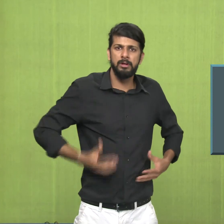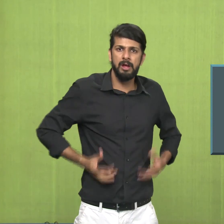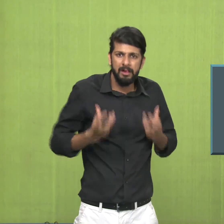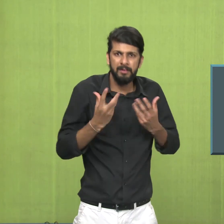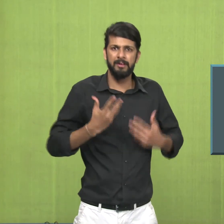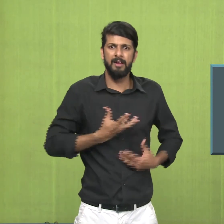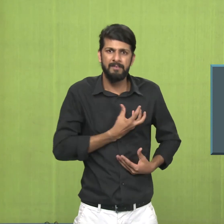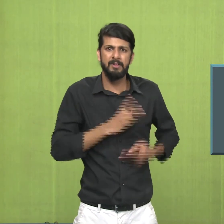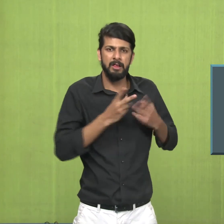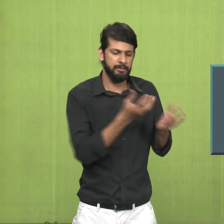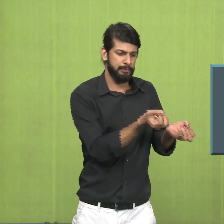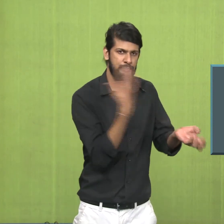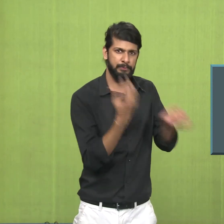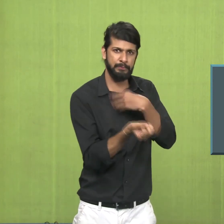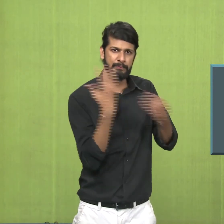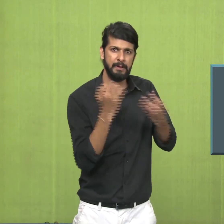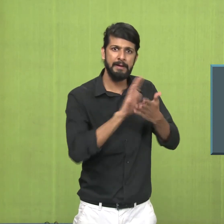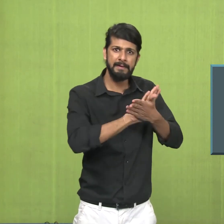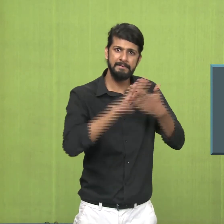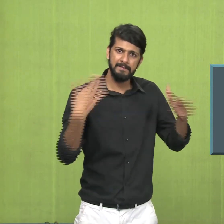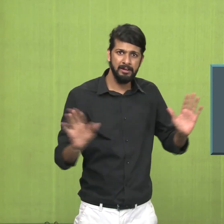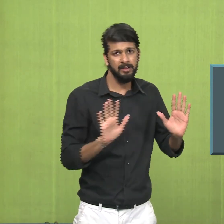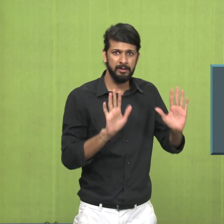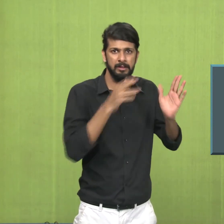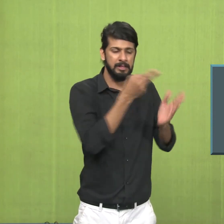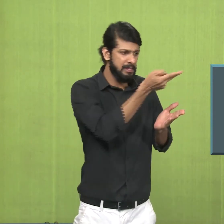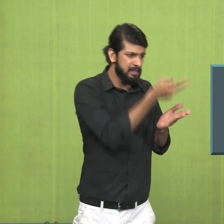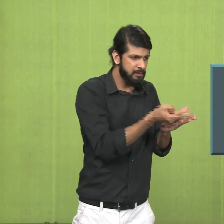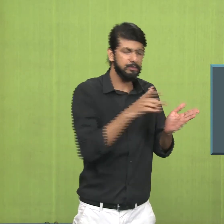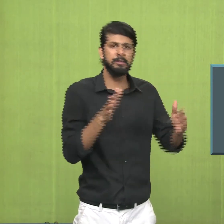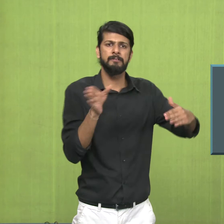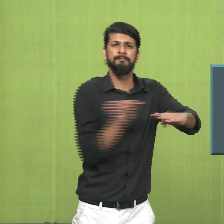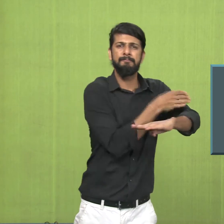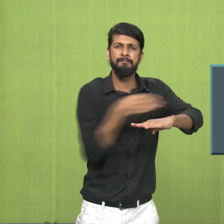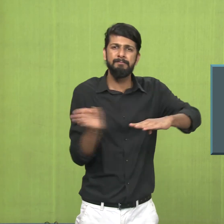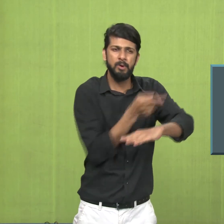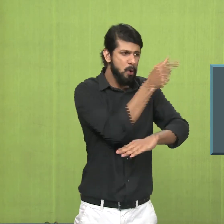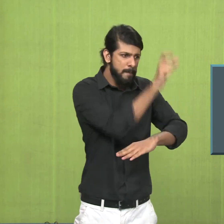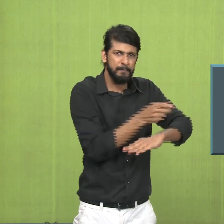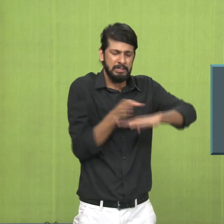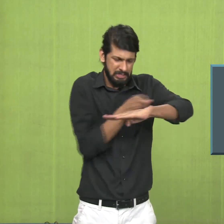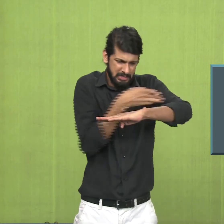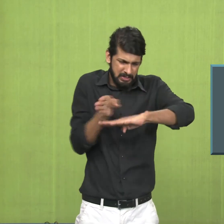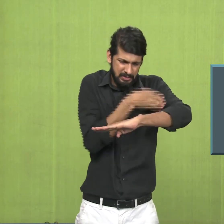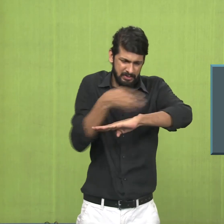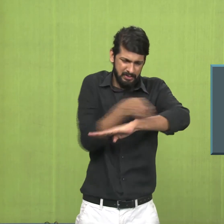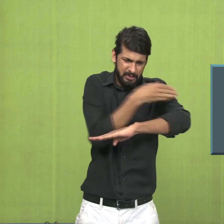which are preserved. First, the internal organs are sometimes taken out, and before or prior